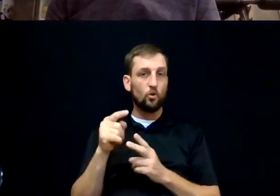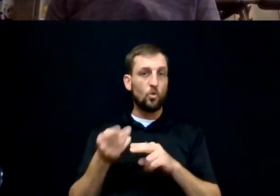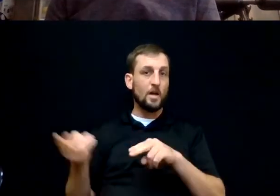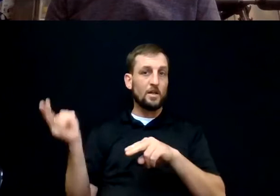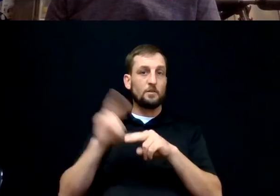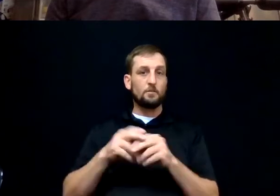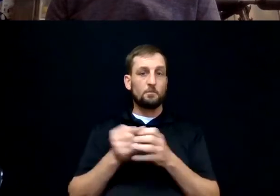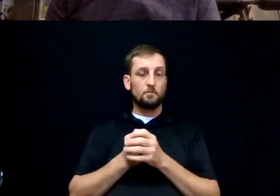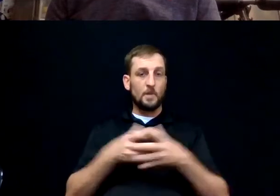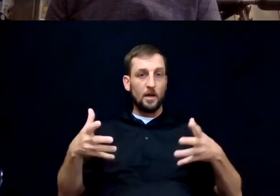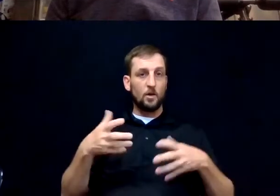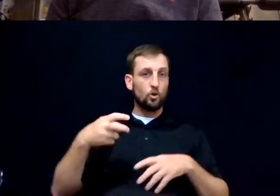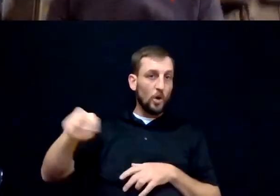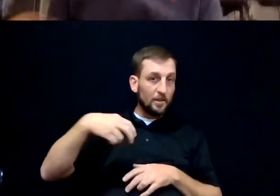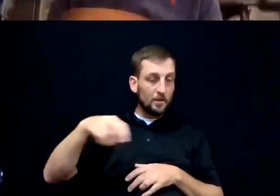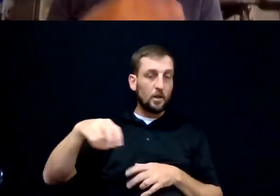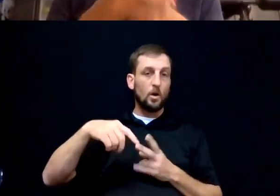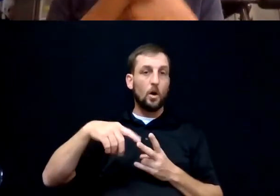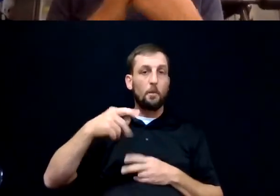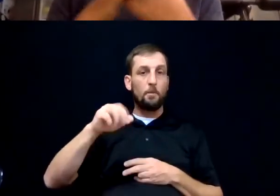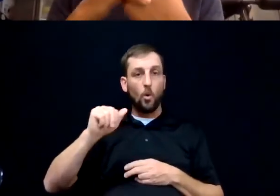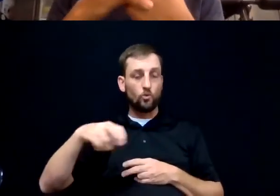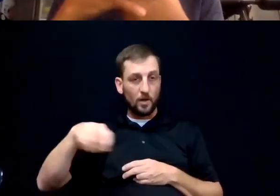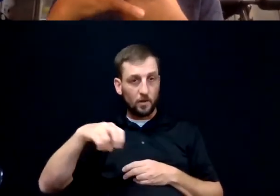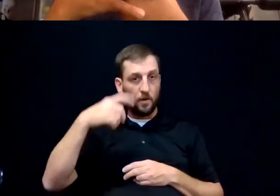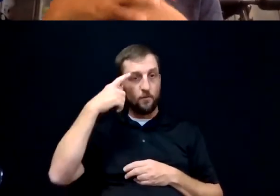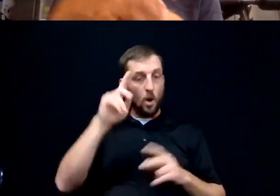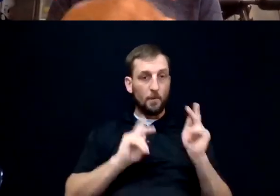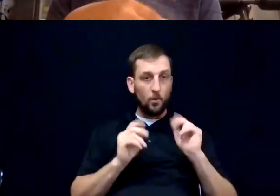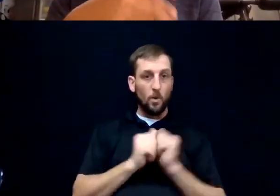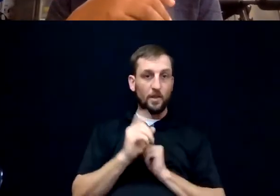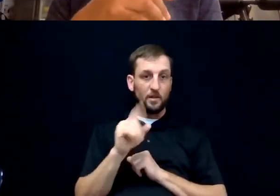paratransit operations for individuals with disabilities?